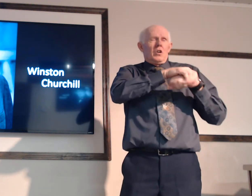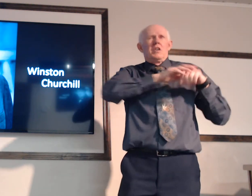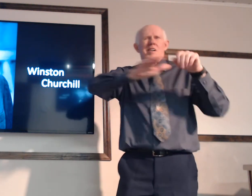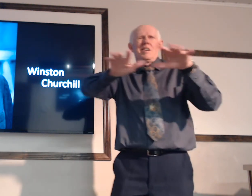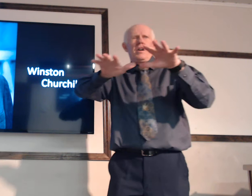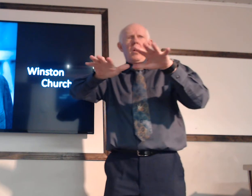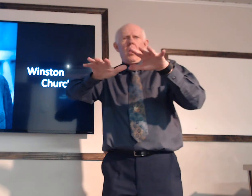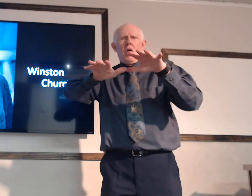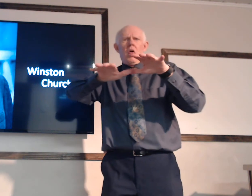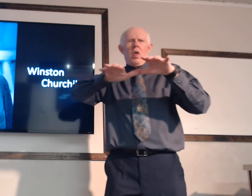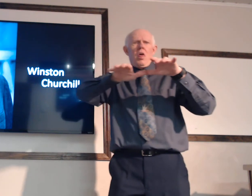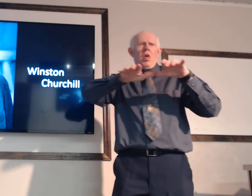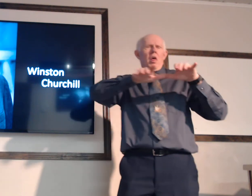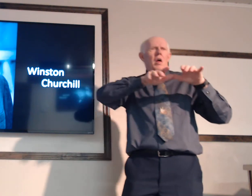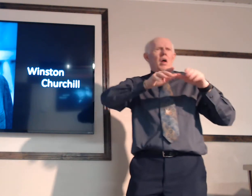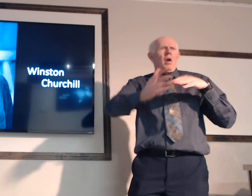help England.